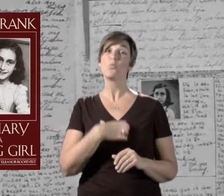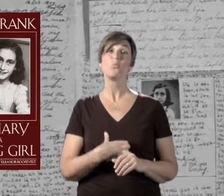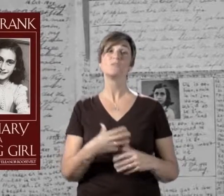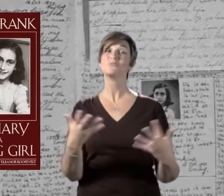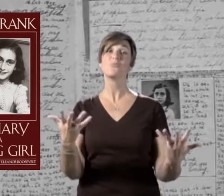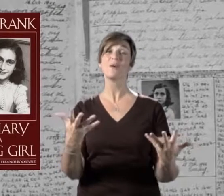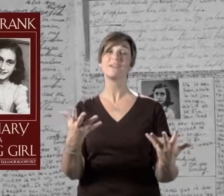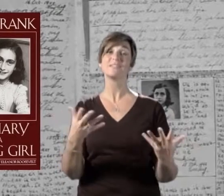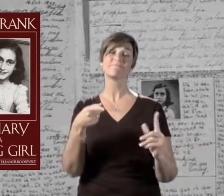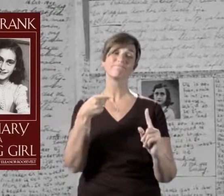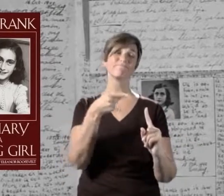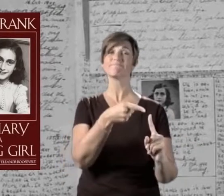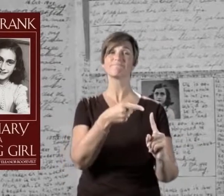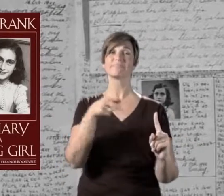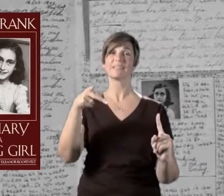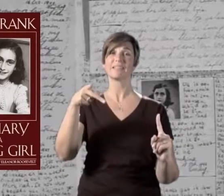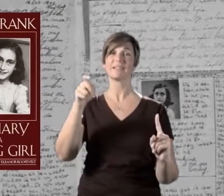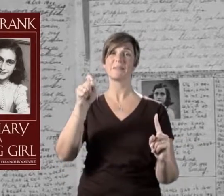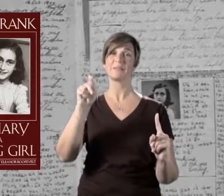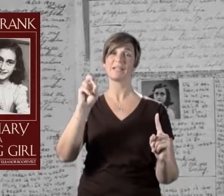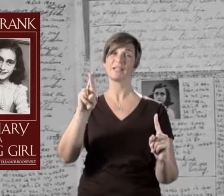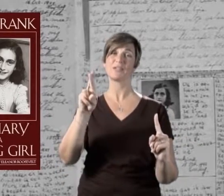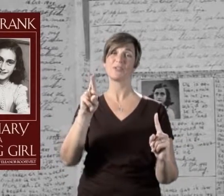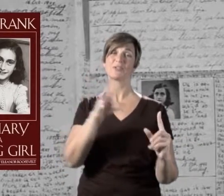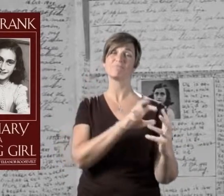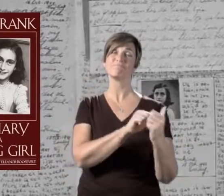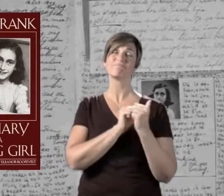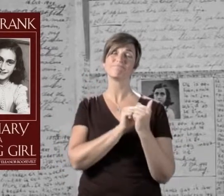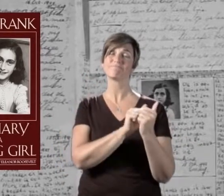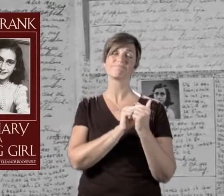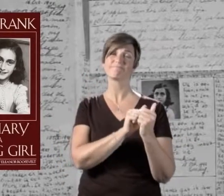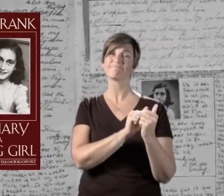Everything would be all right if only I had Peter.